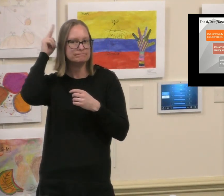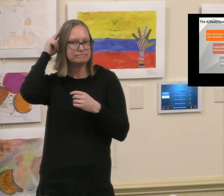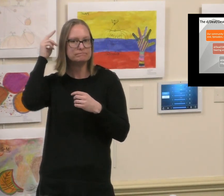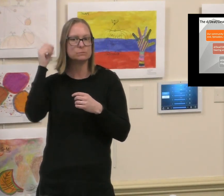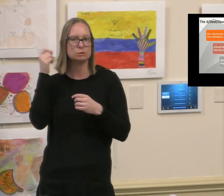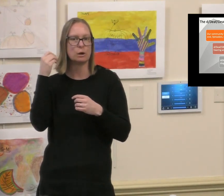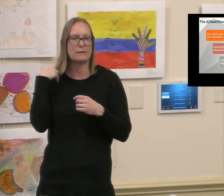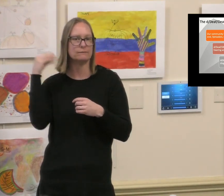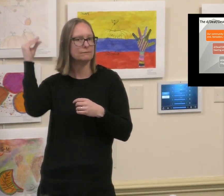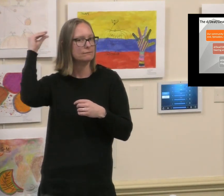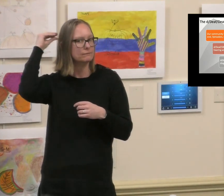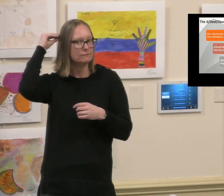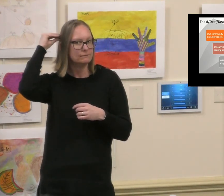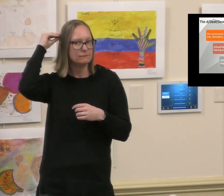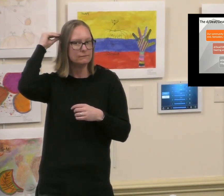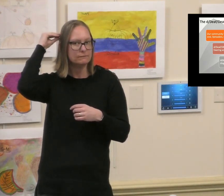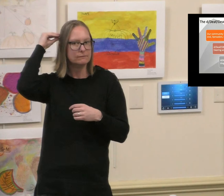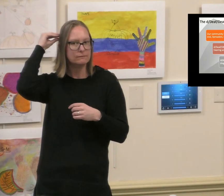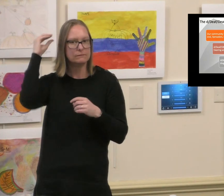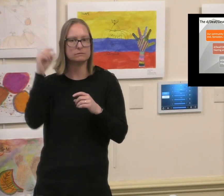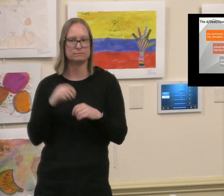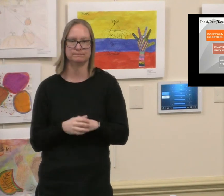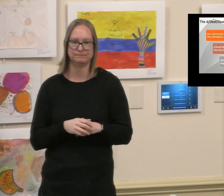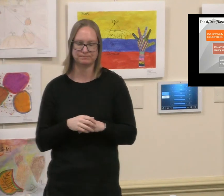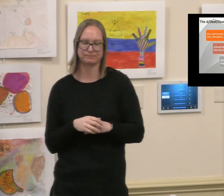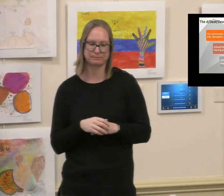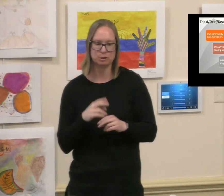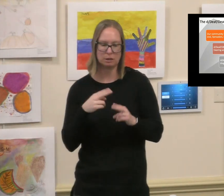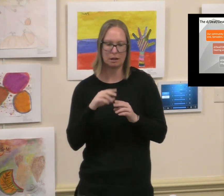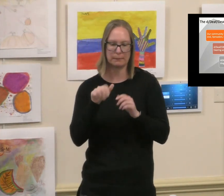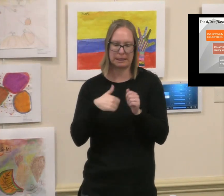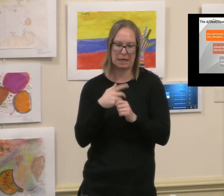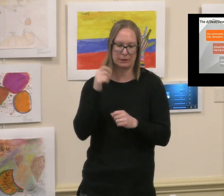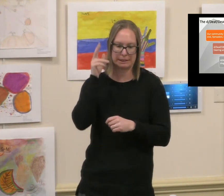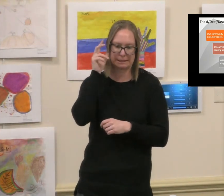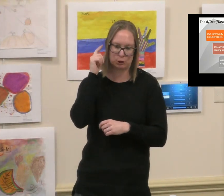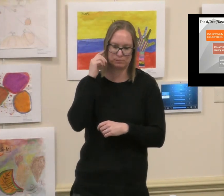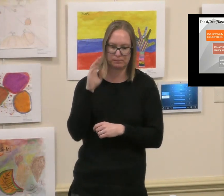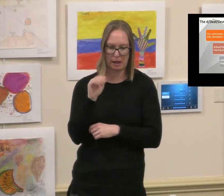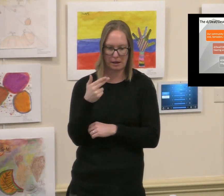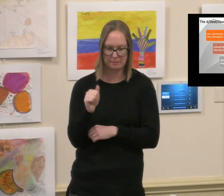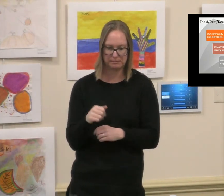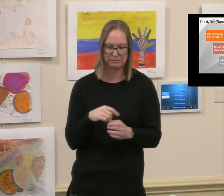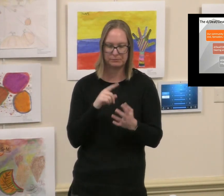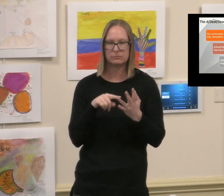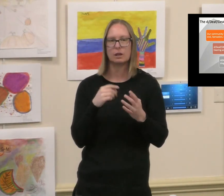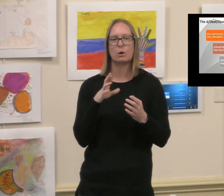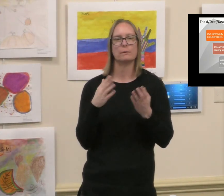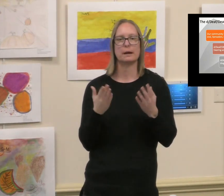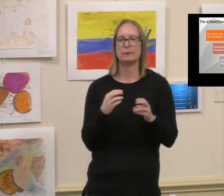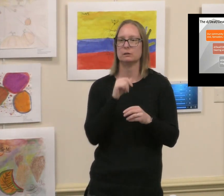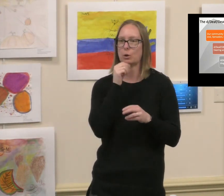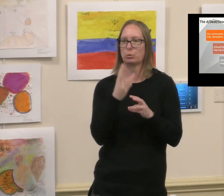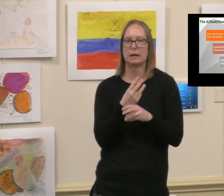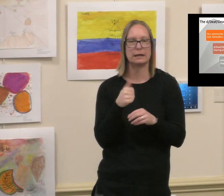because potentially the anatomy of the ear wouldn't be able to fit other devices. So they might have a behind the ear hearing